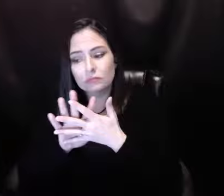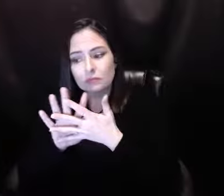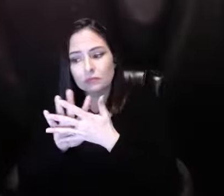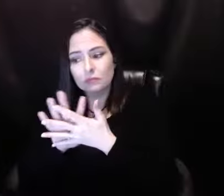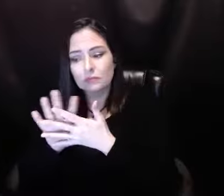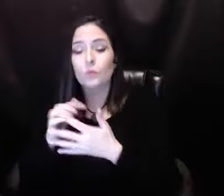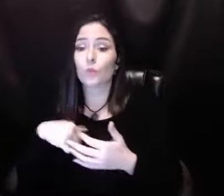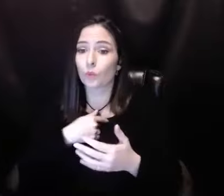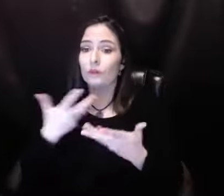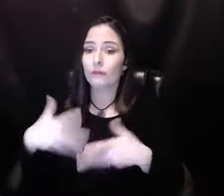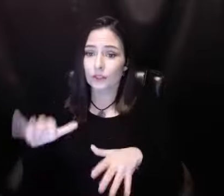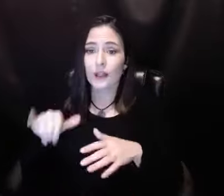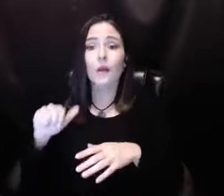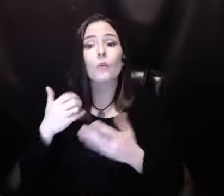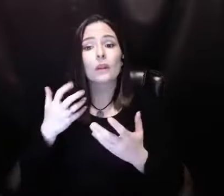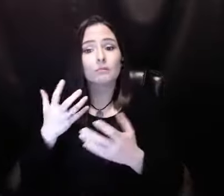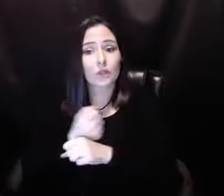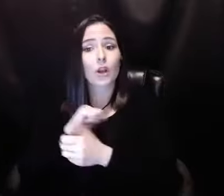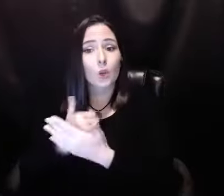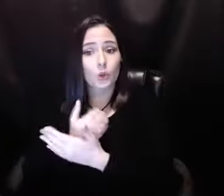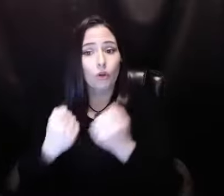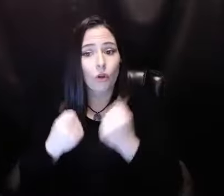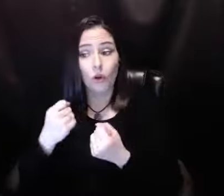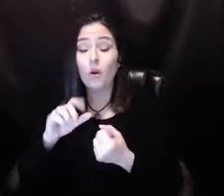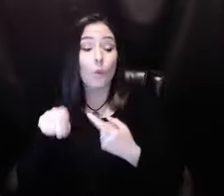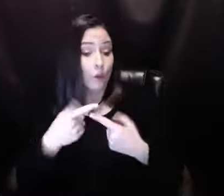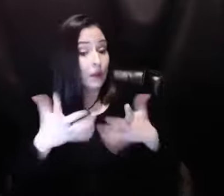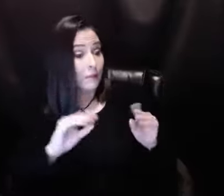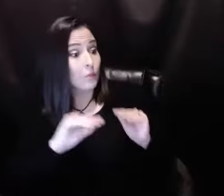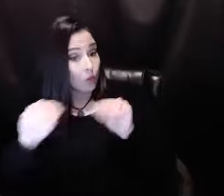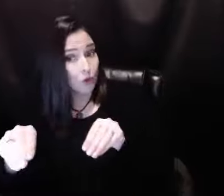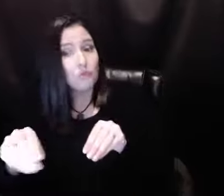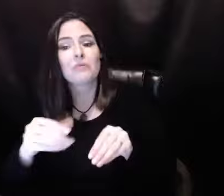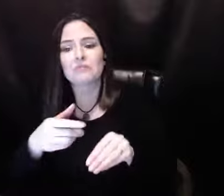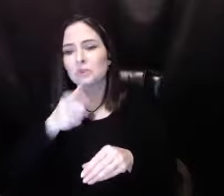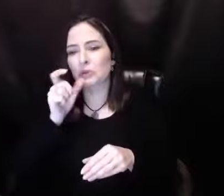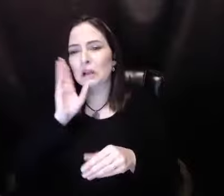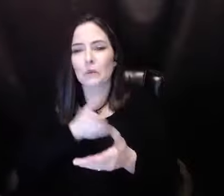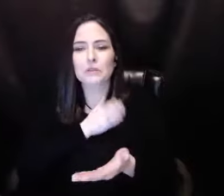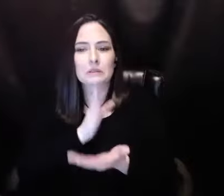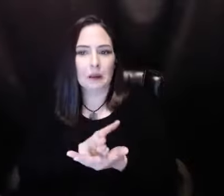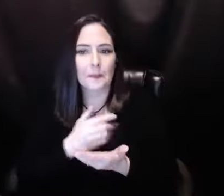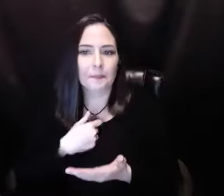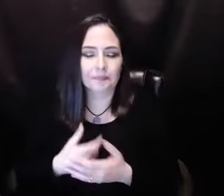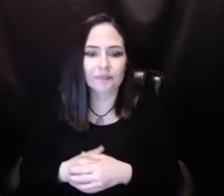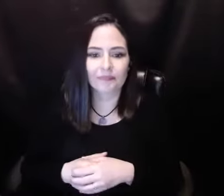when we finish our vacation, when I got a new car, and when we move, I'll stop drinking."